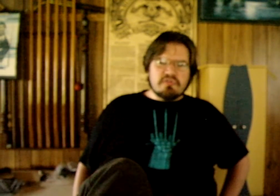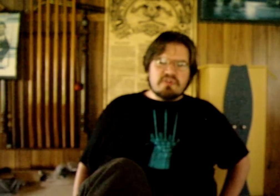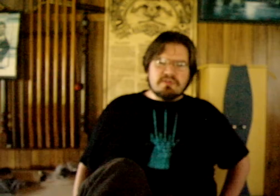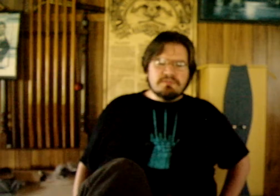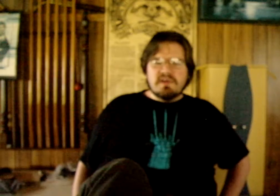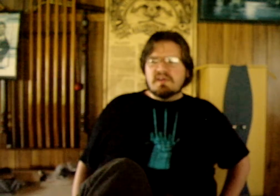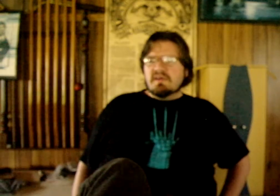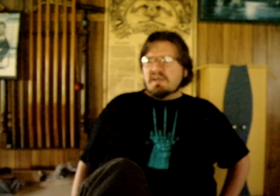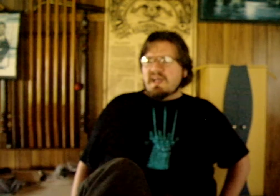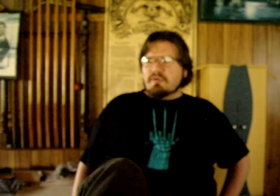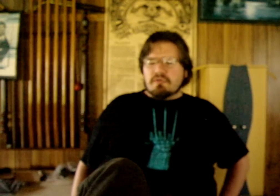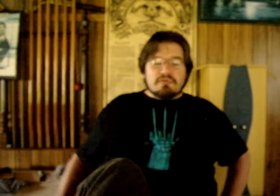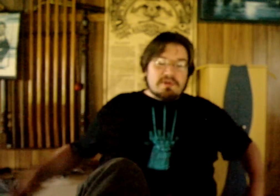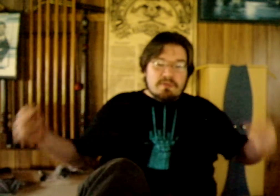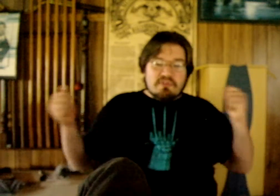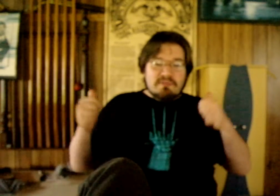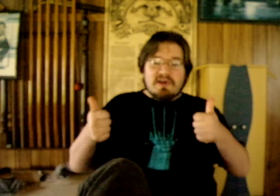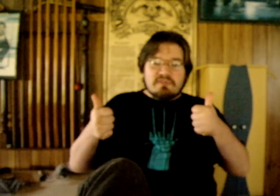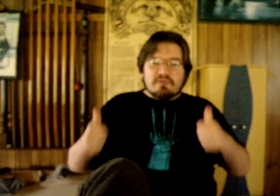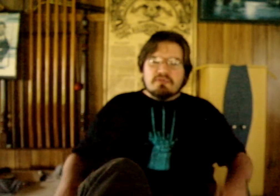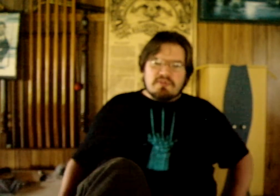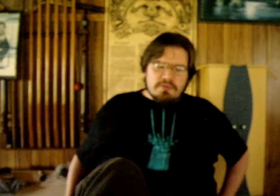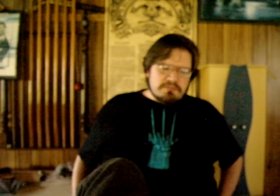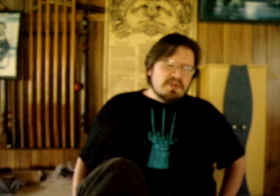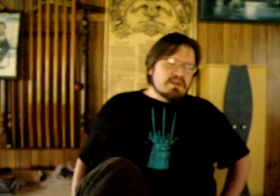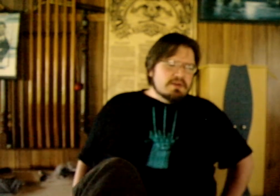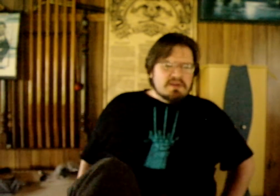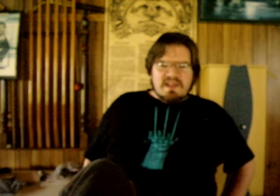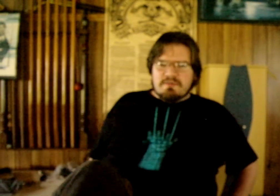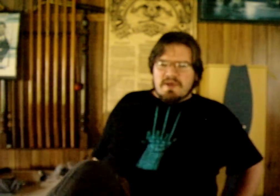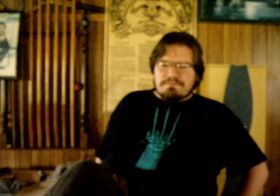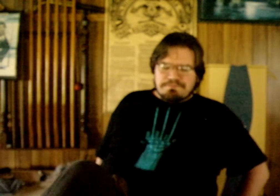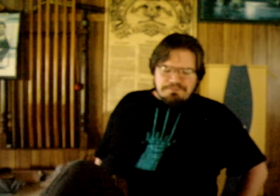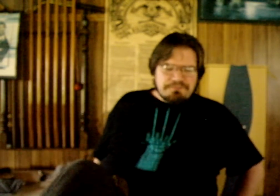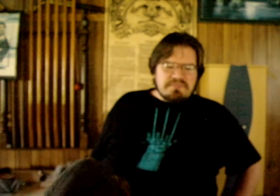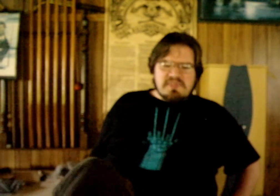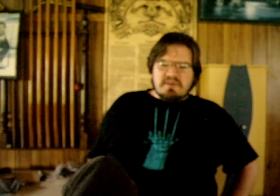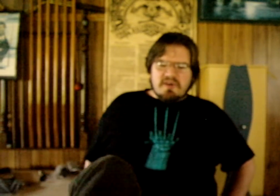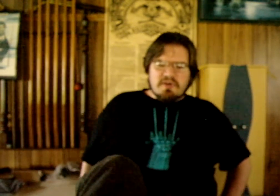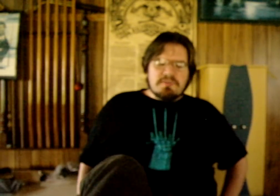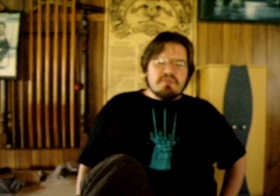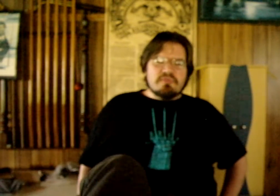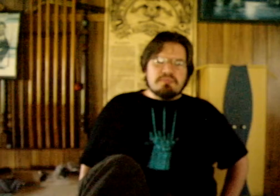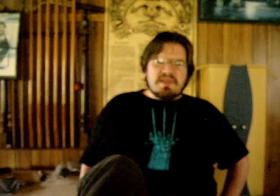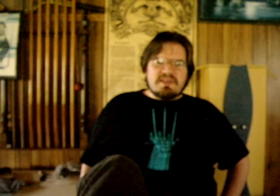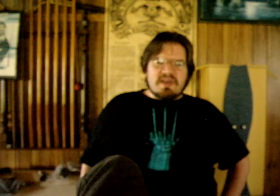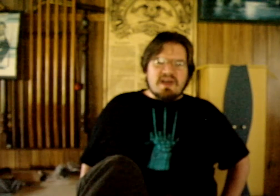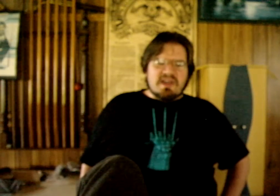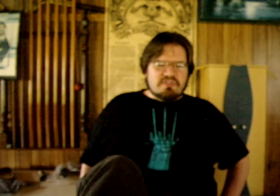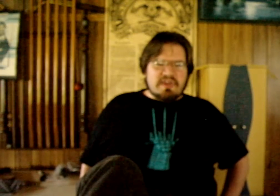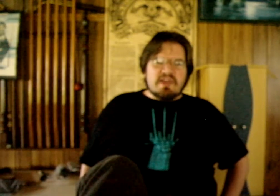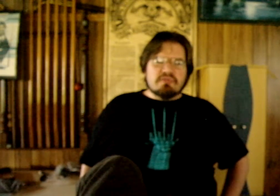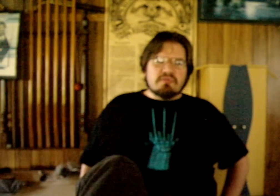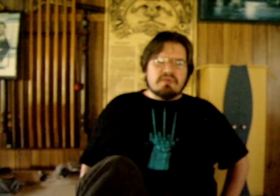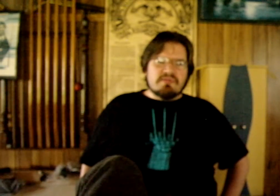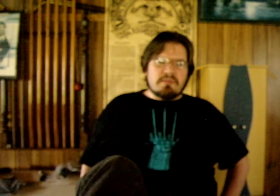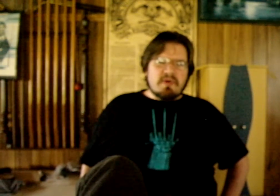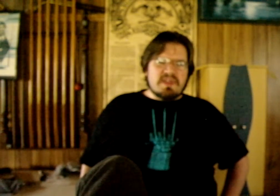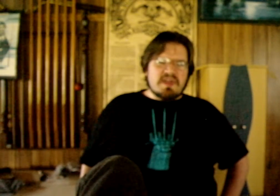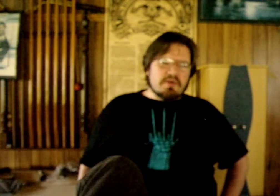channel. And of course, you're already watching mine, so good for you. Anyway, I hope this has been educational for everybody, and I hope